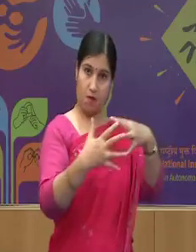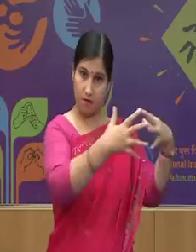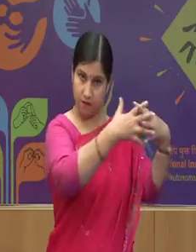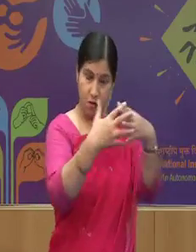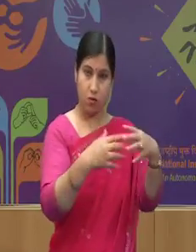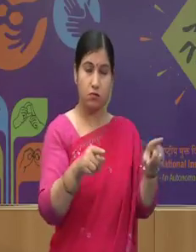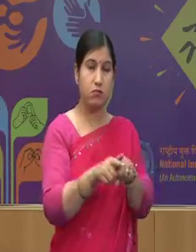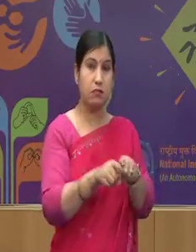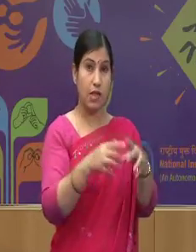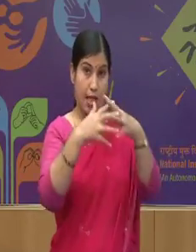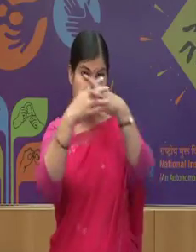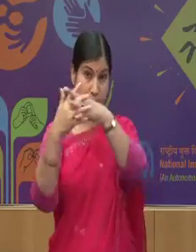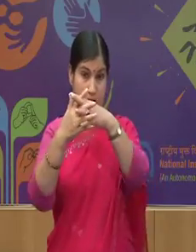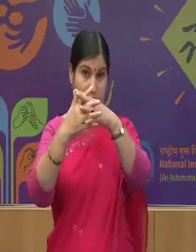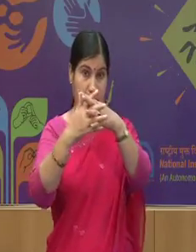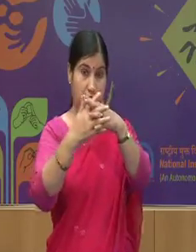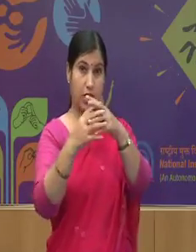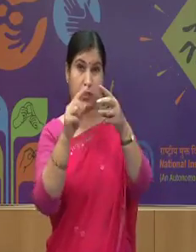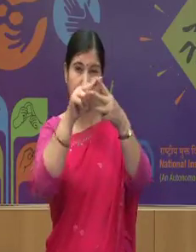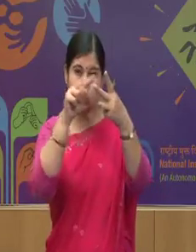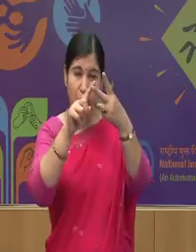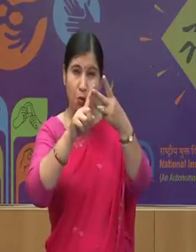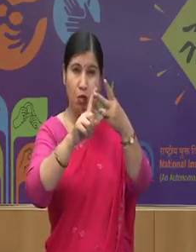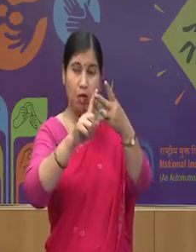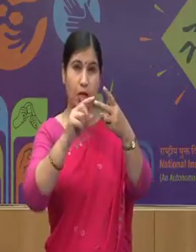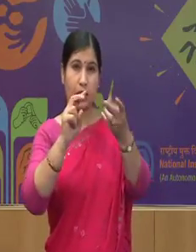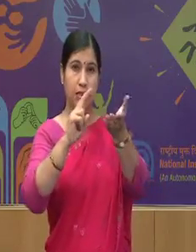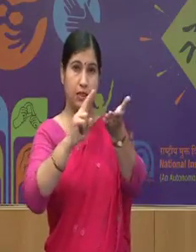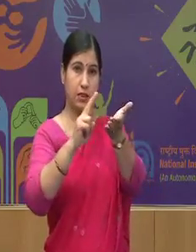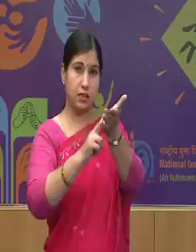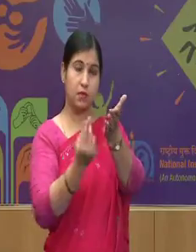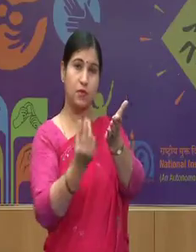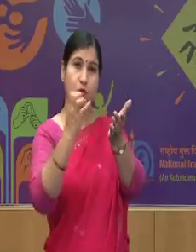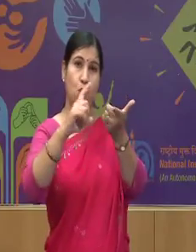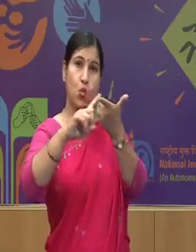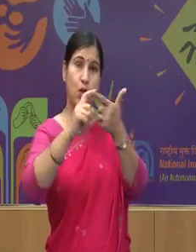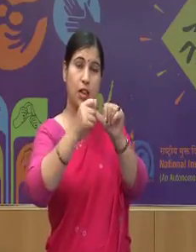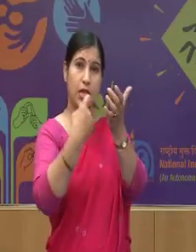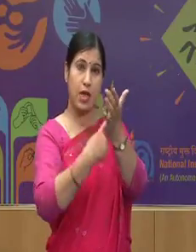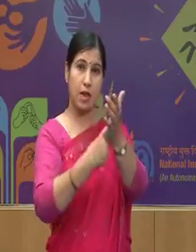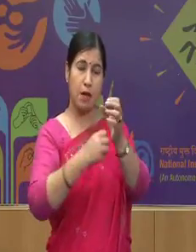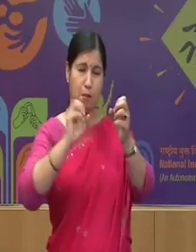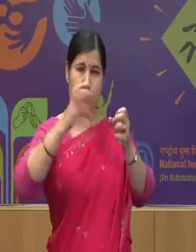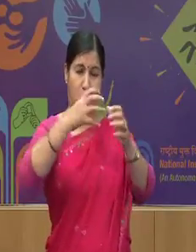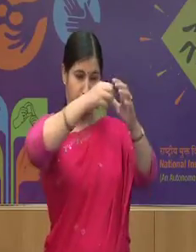America dropped two nuclear bombs over Japanese cities of Hiroshima and